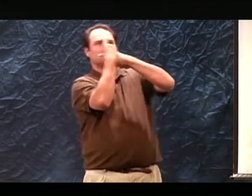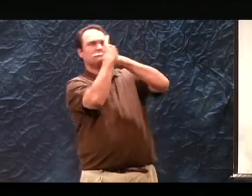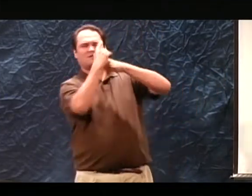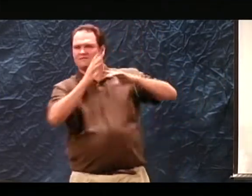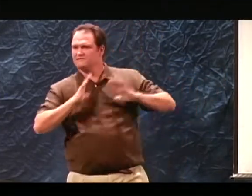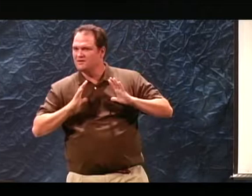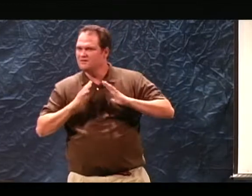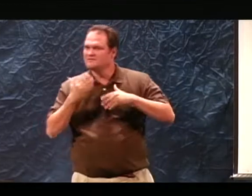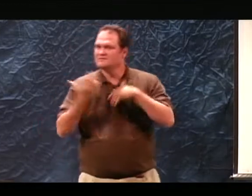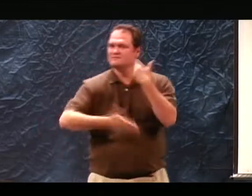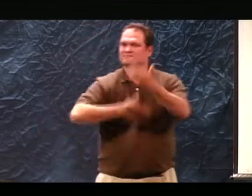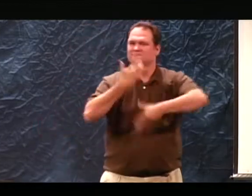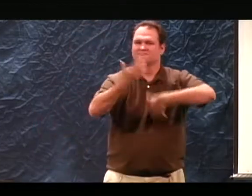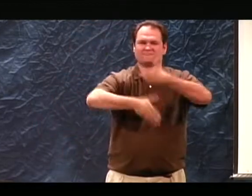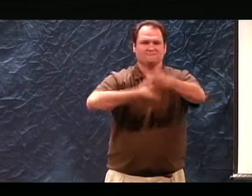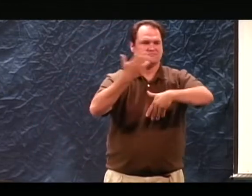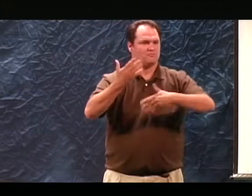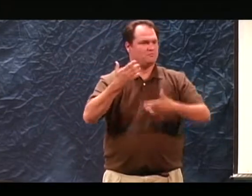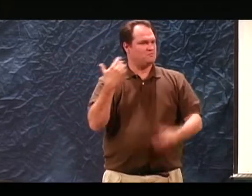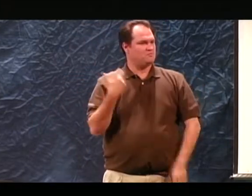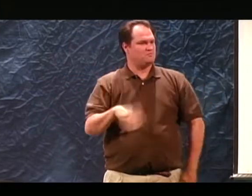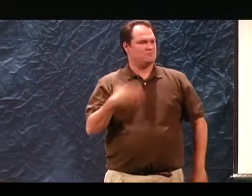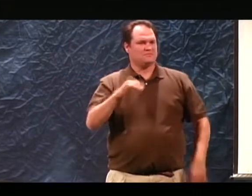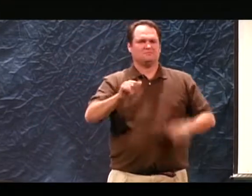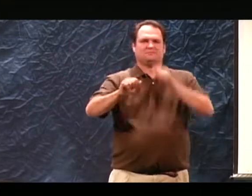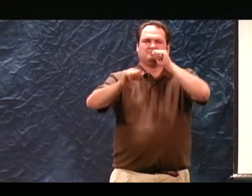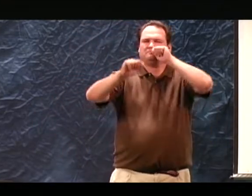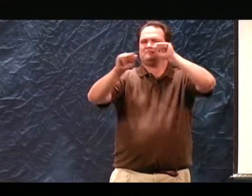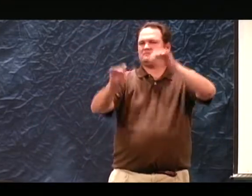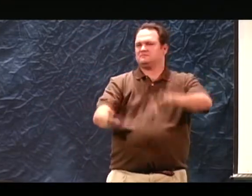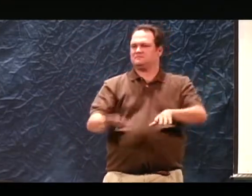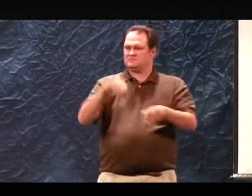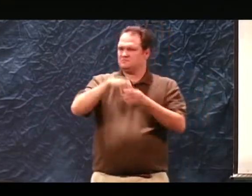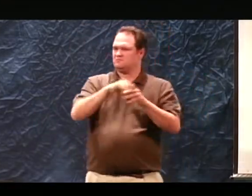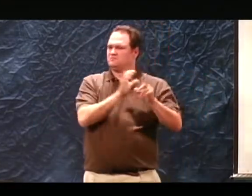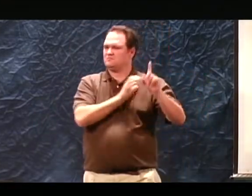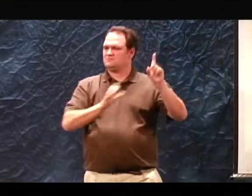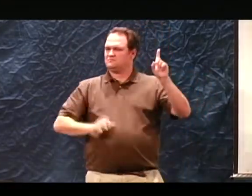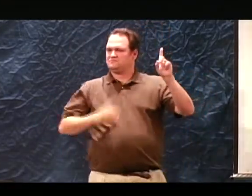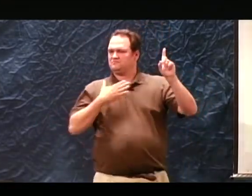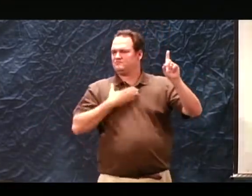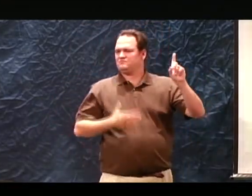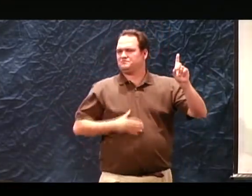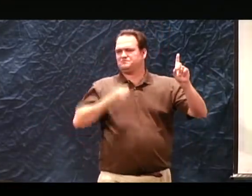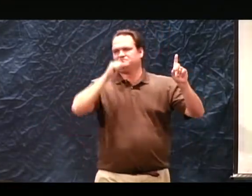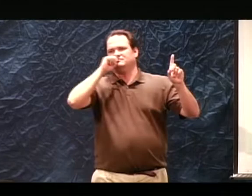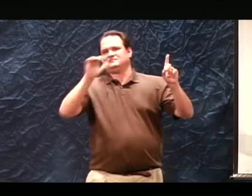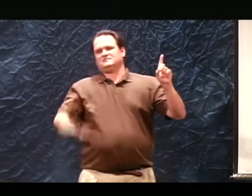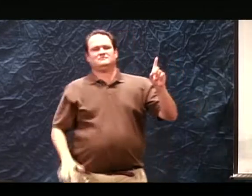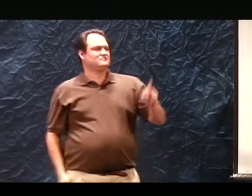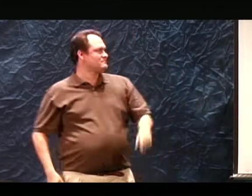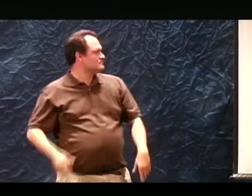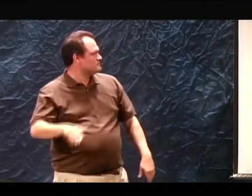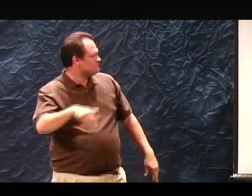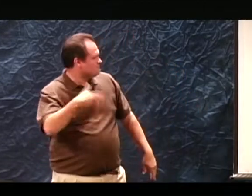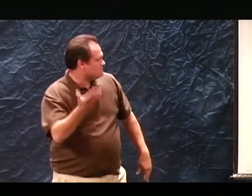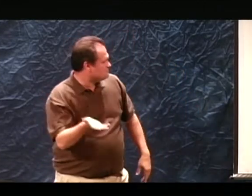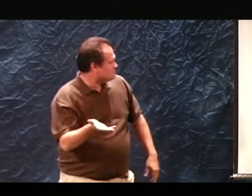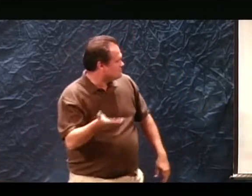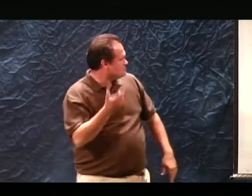us god disciplines us that we might find joy what a blessing to